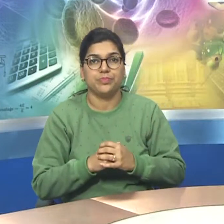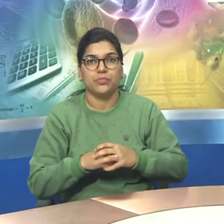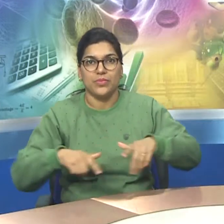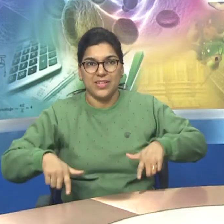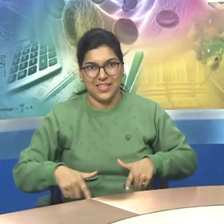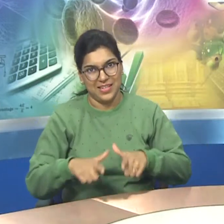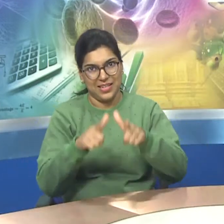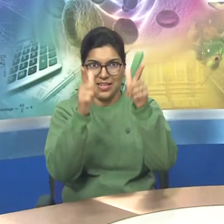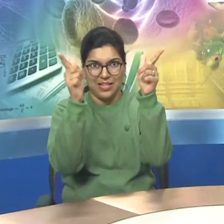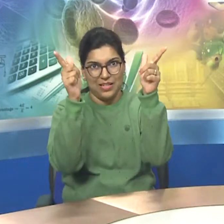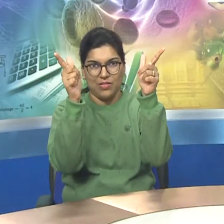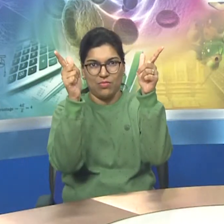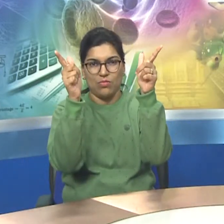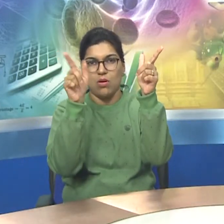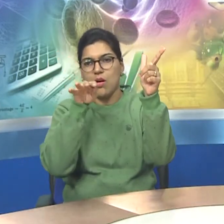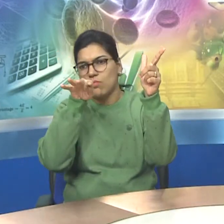Sixth word is